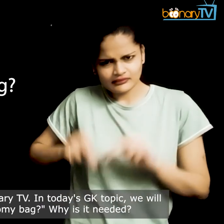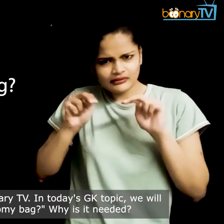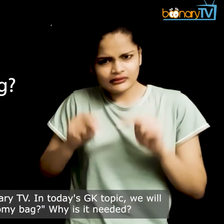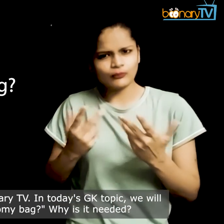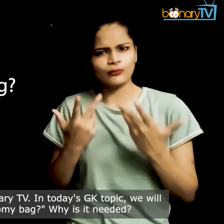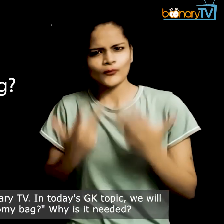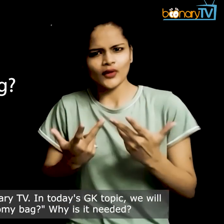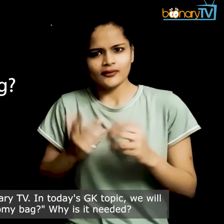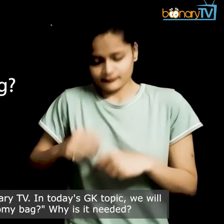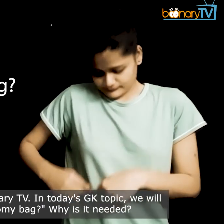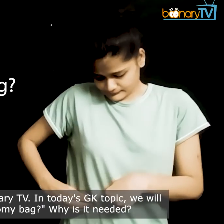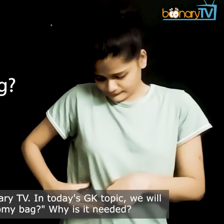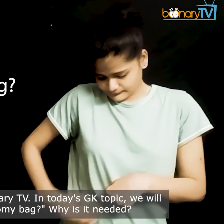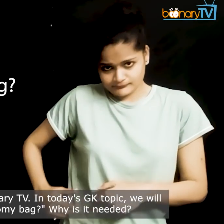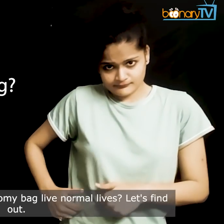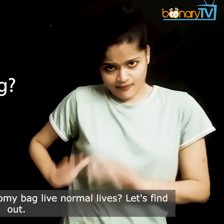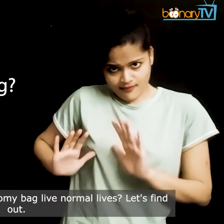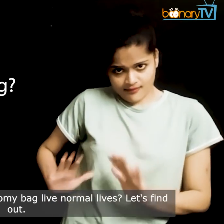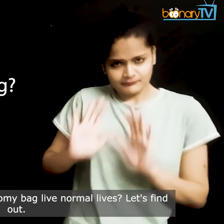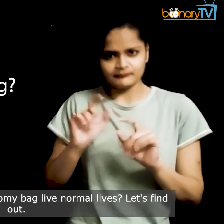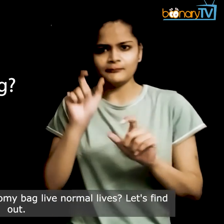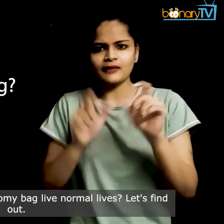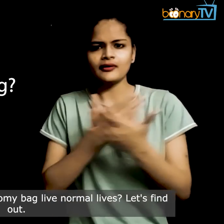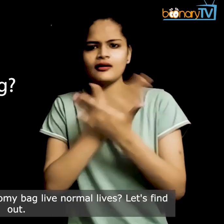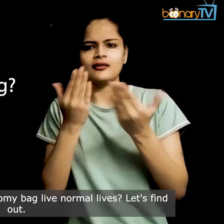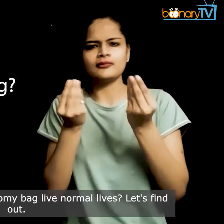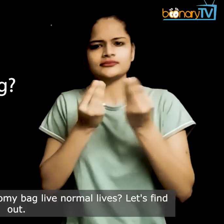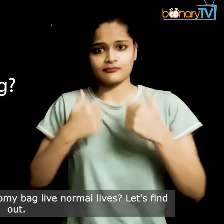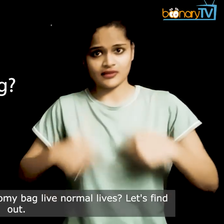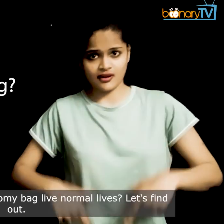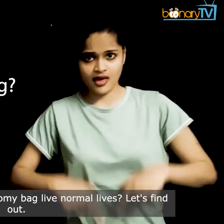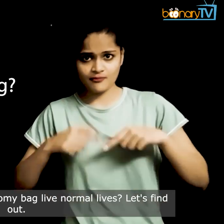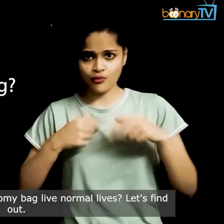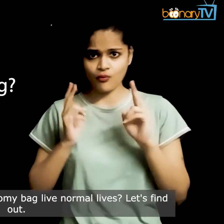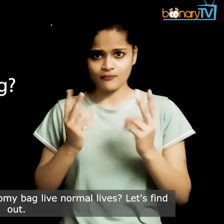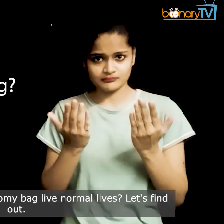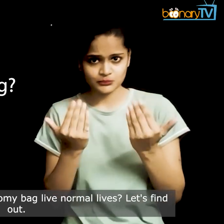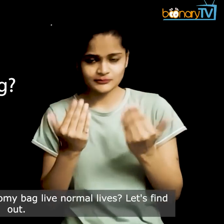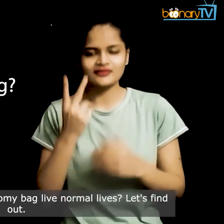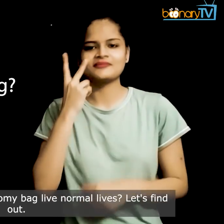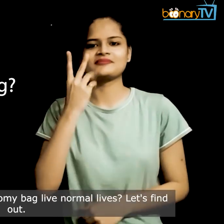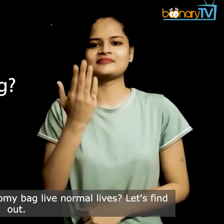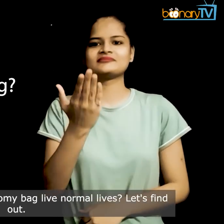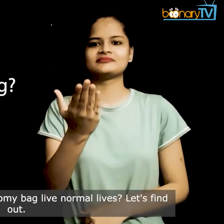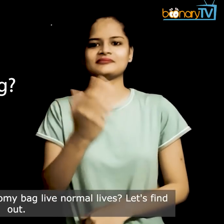why is it needed can people who have an ostomy bag live normal lives let's find out